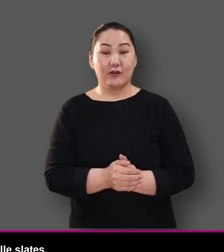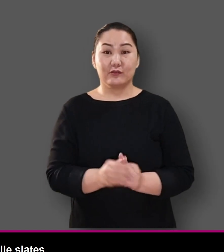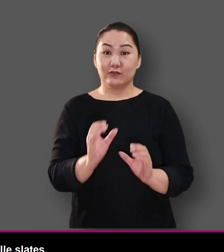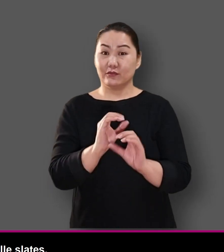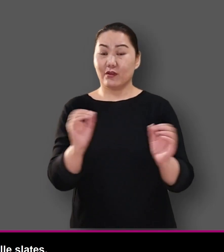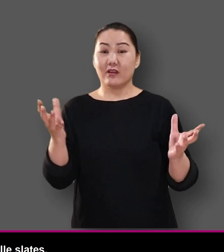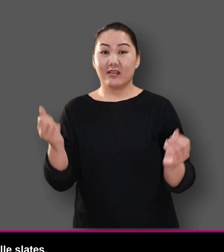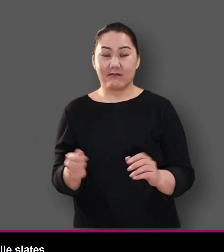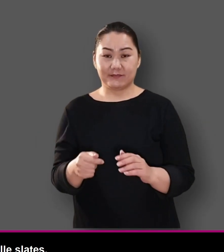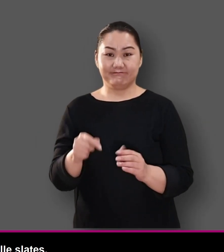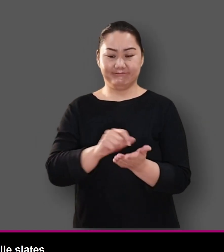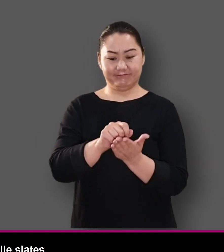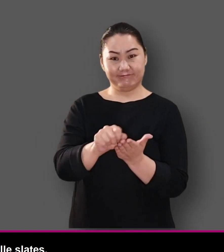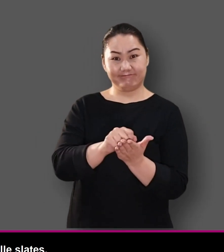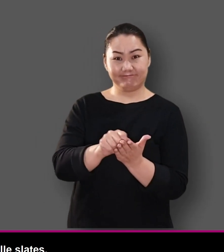braille slates,